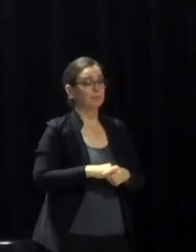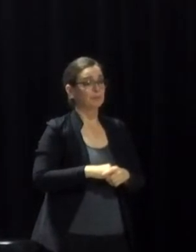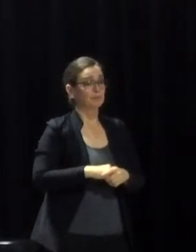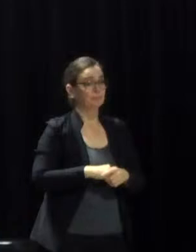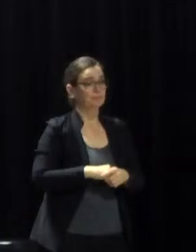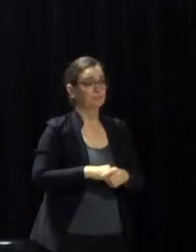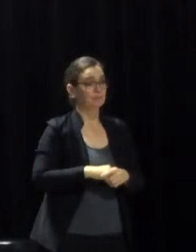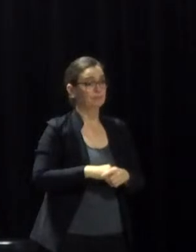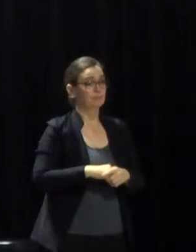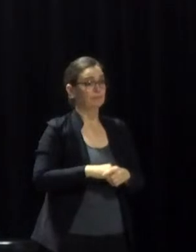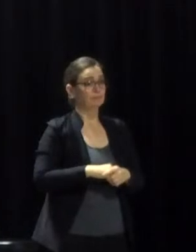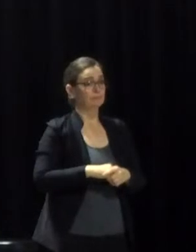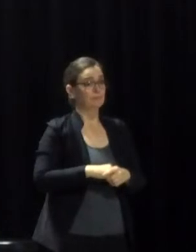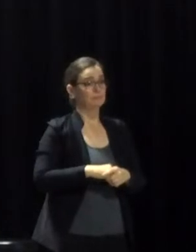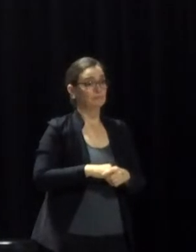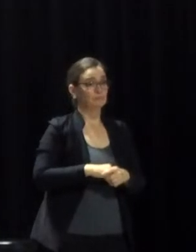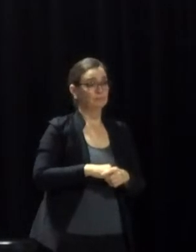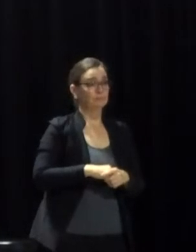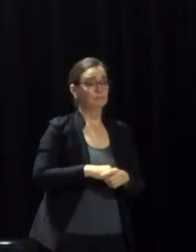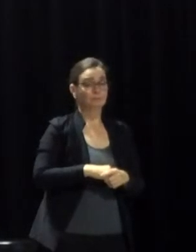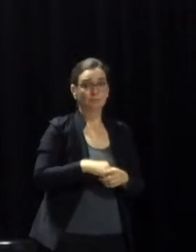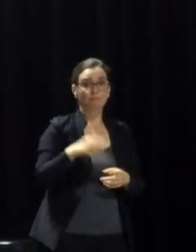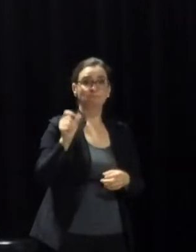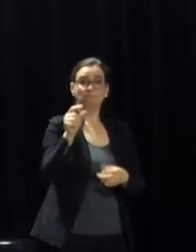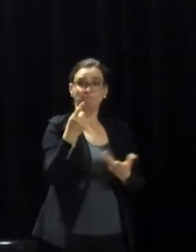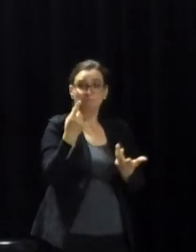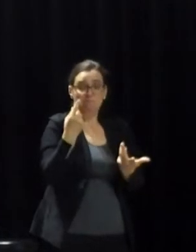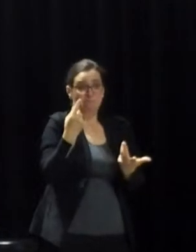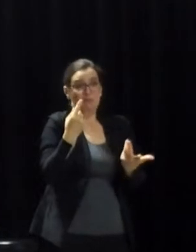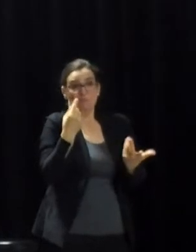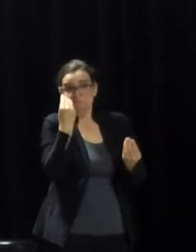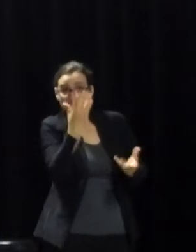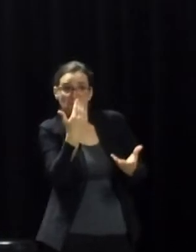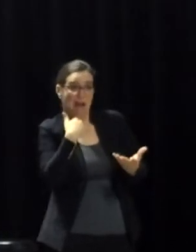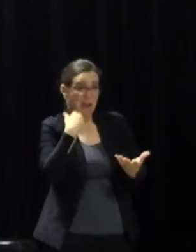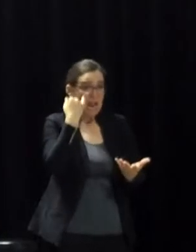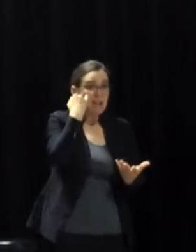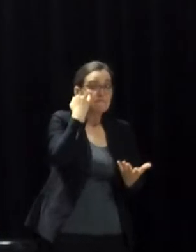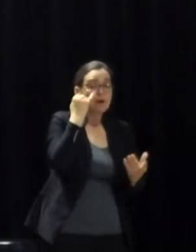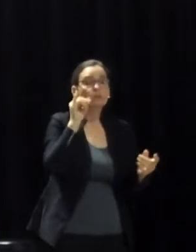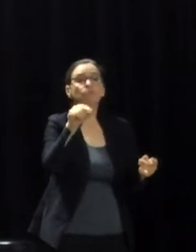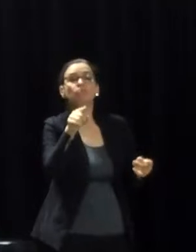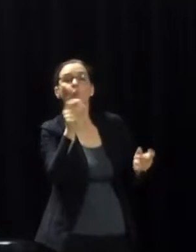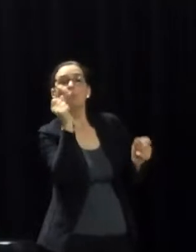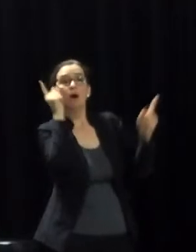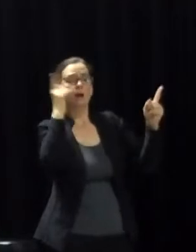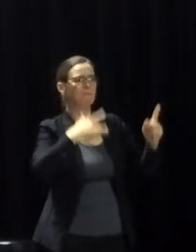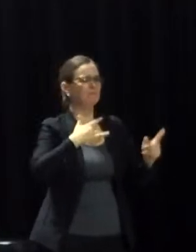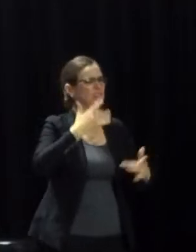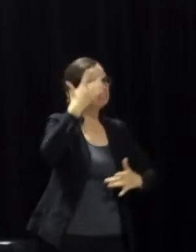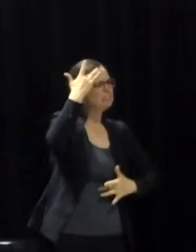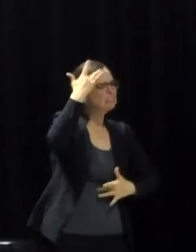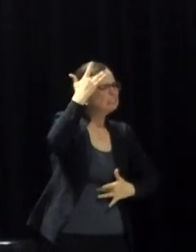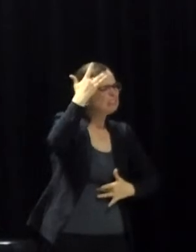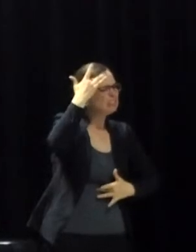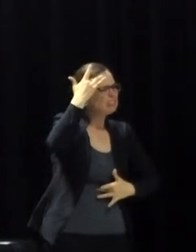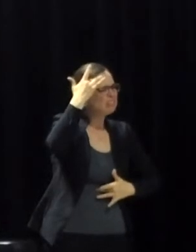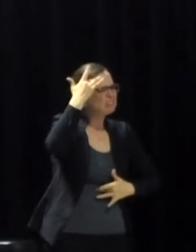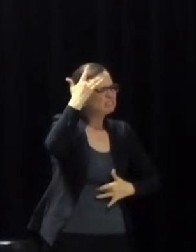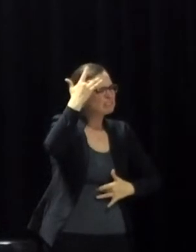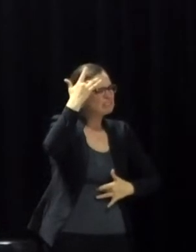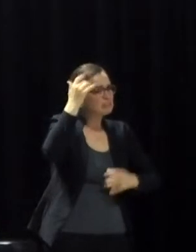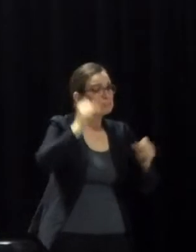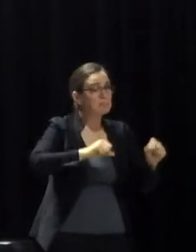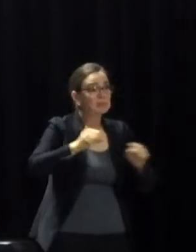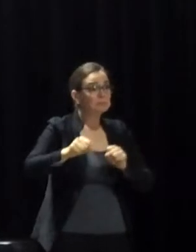you have symptoms. If you probably don't have COVID, but if you do, by getting a test,